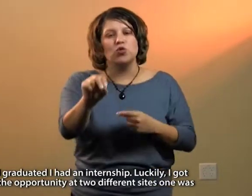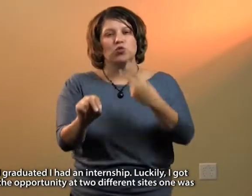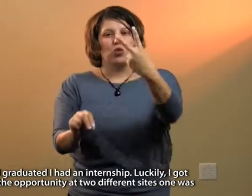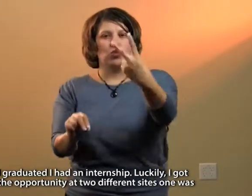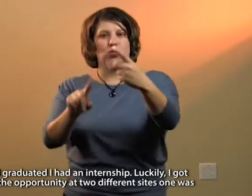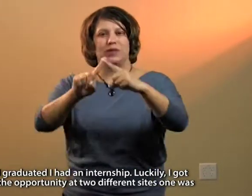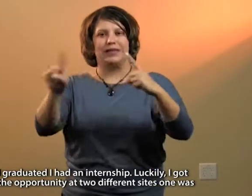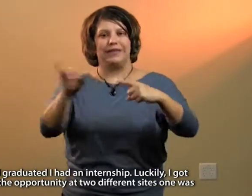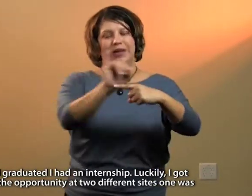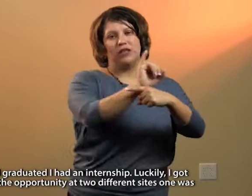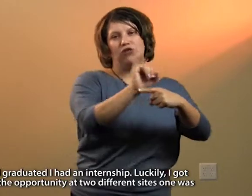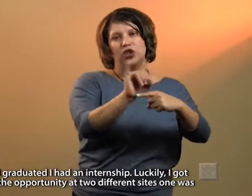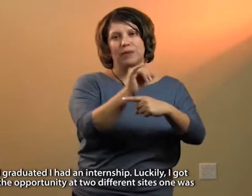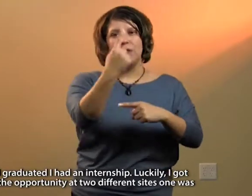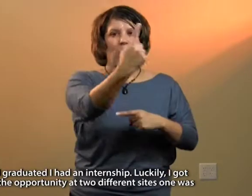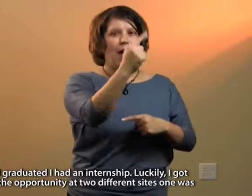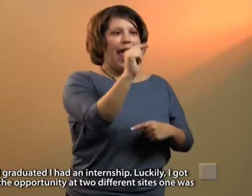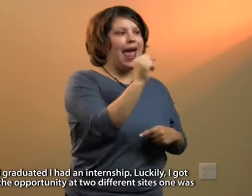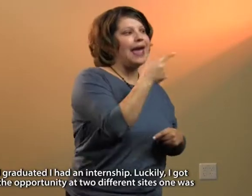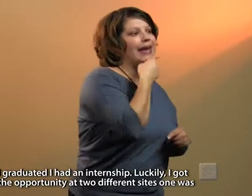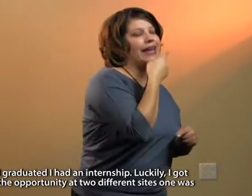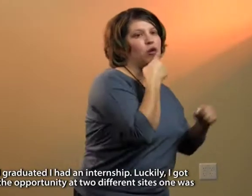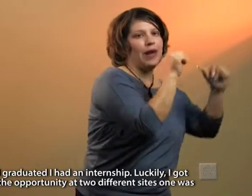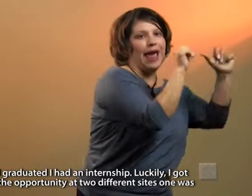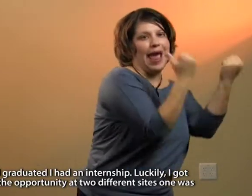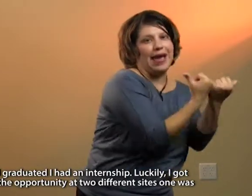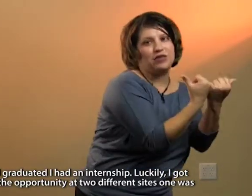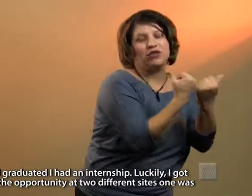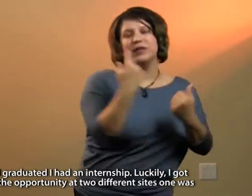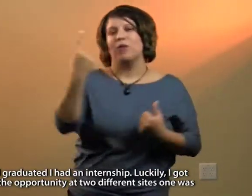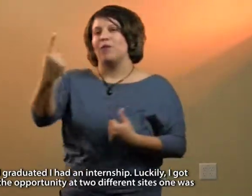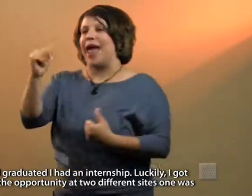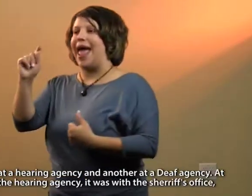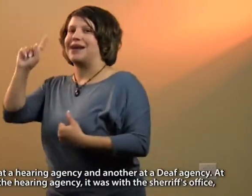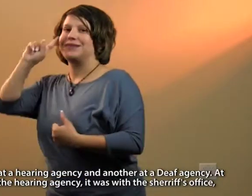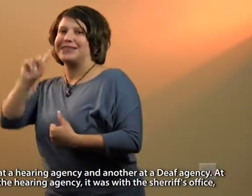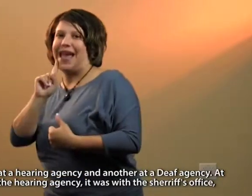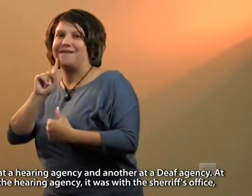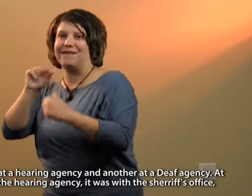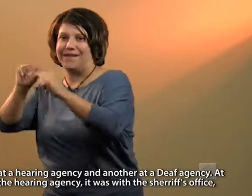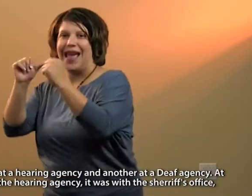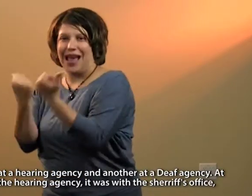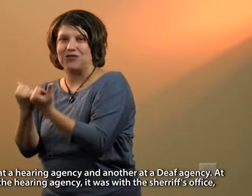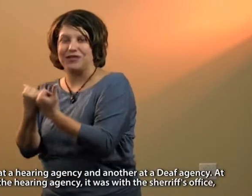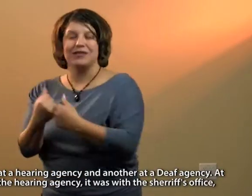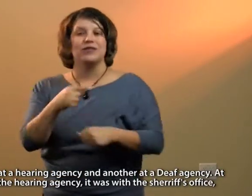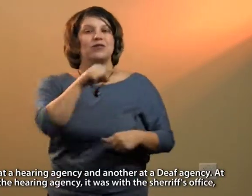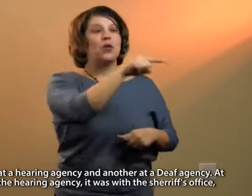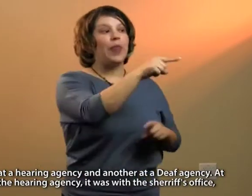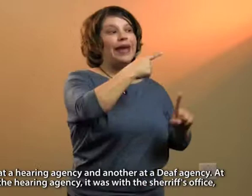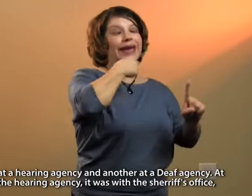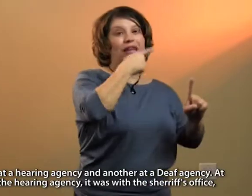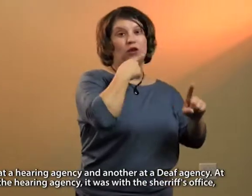Luckily, I got the opportunity at two different sites One was at a hearing agency and another at a deaf agency